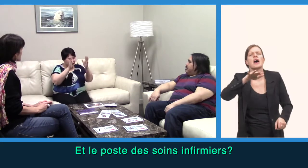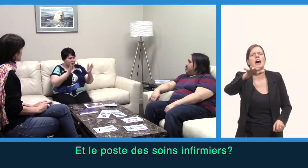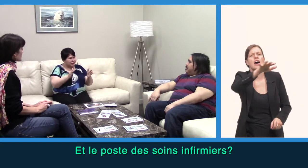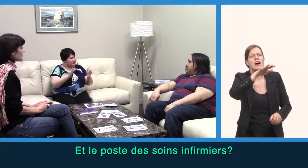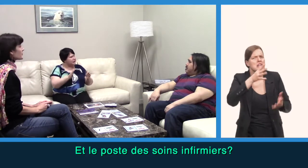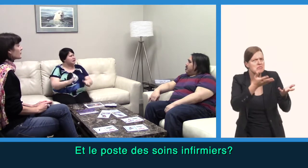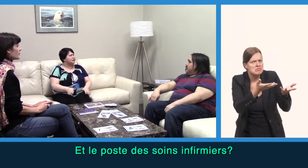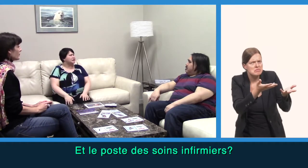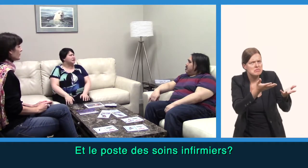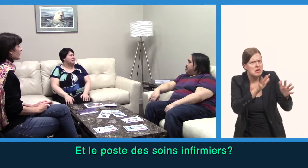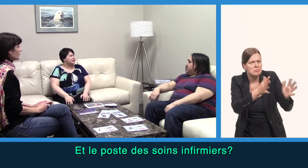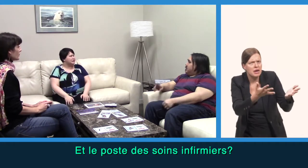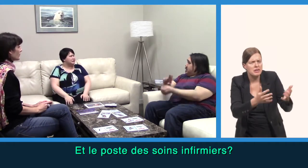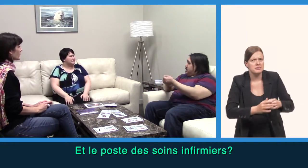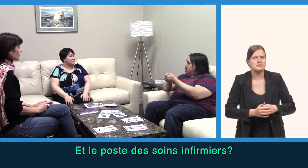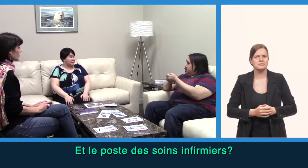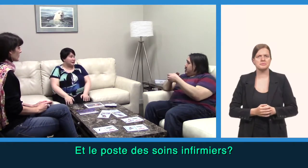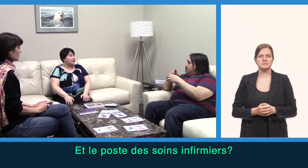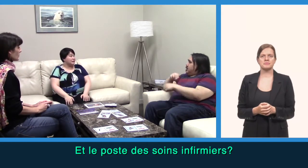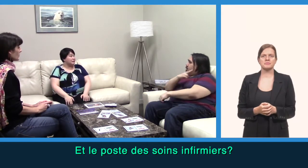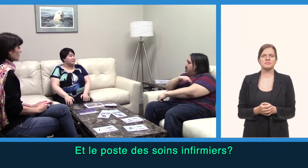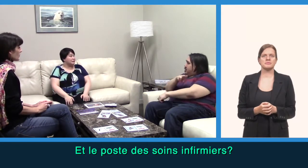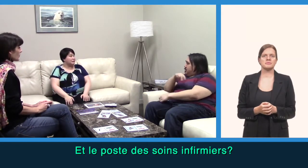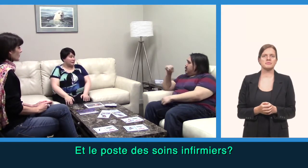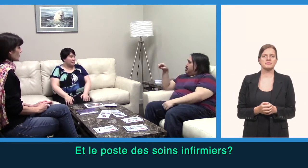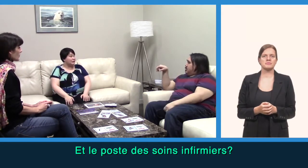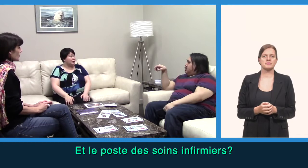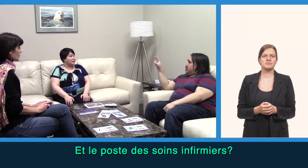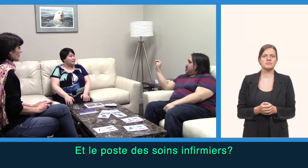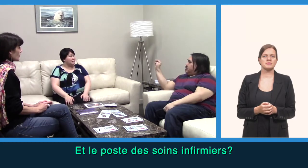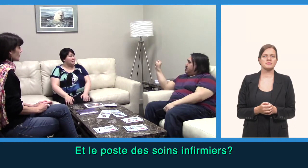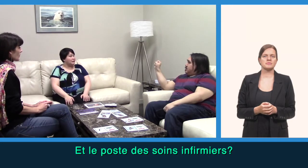nursing station? Mhm.